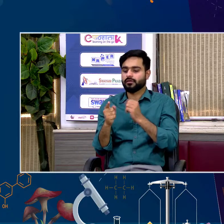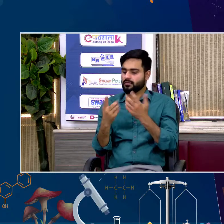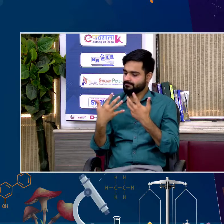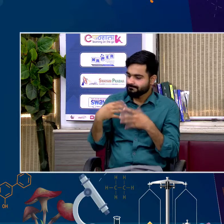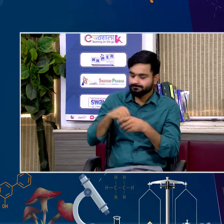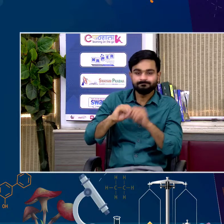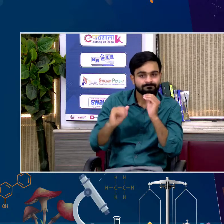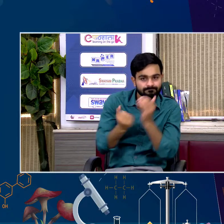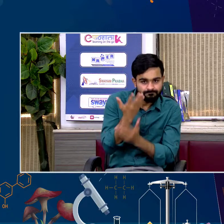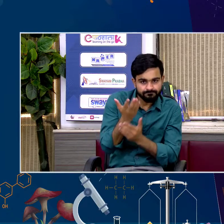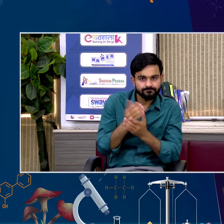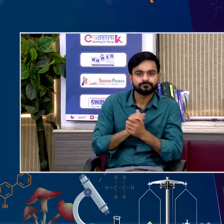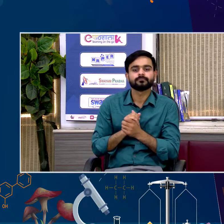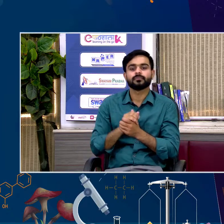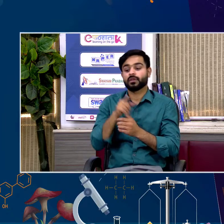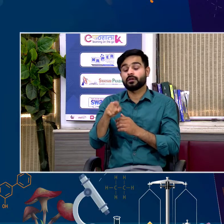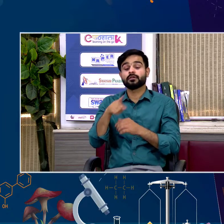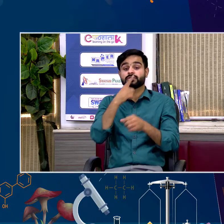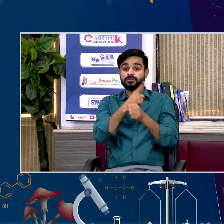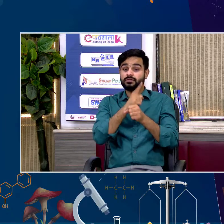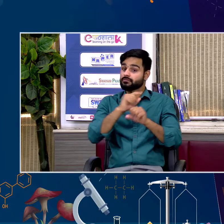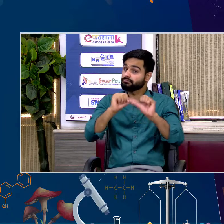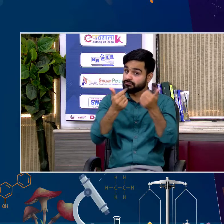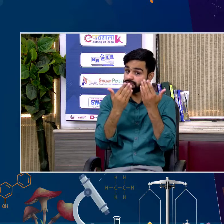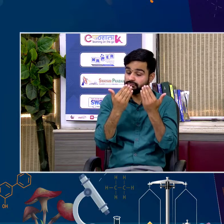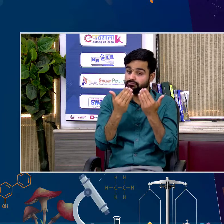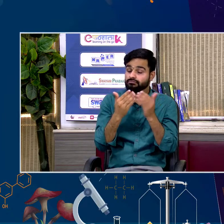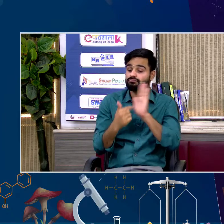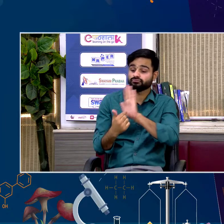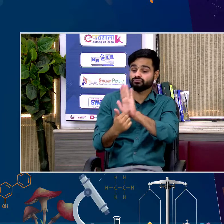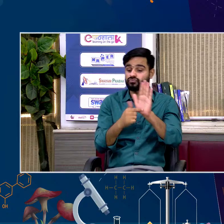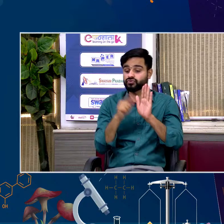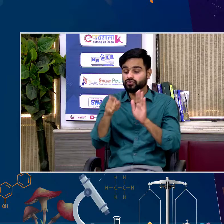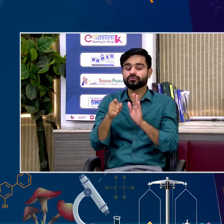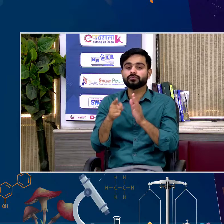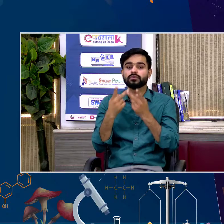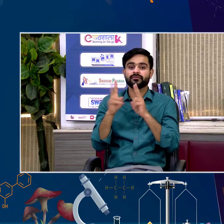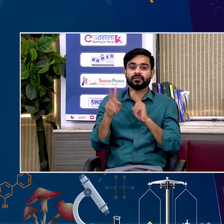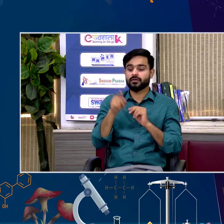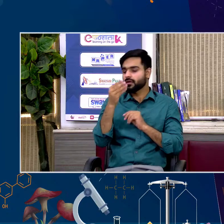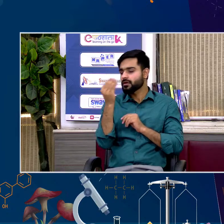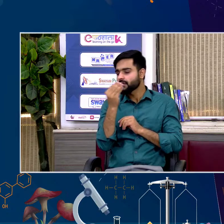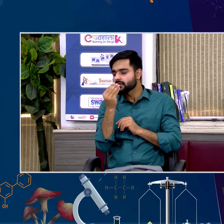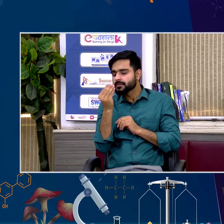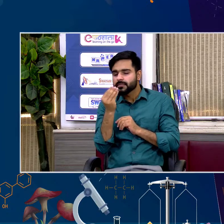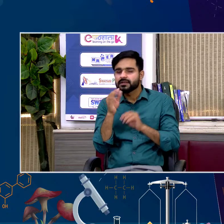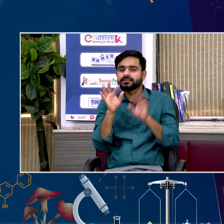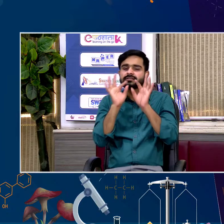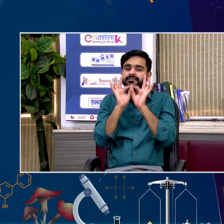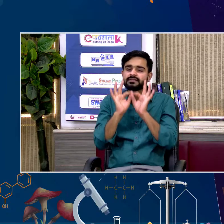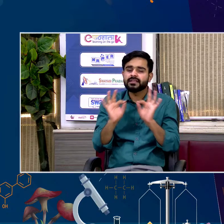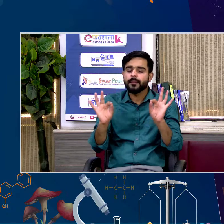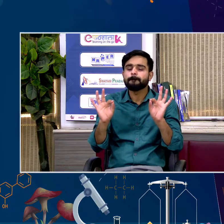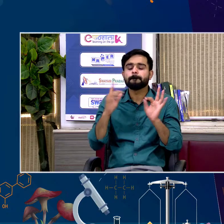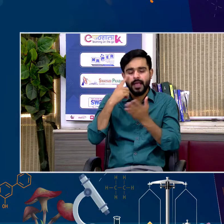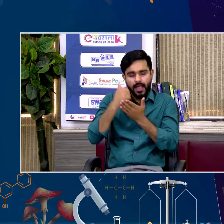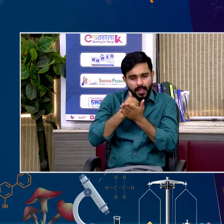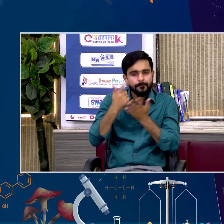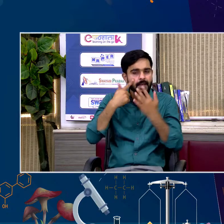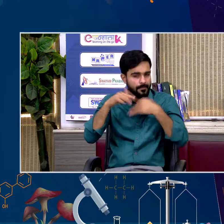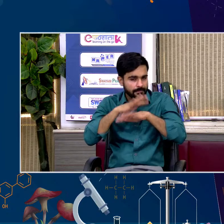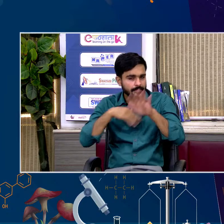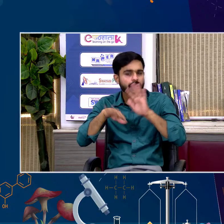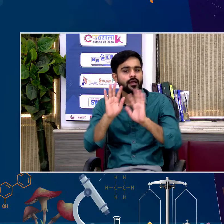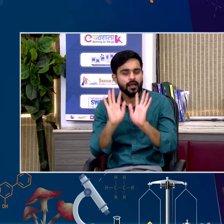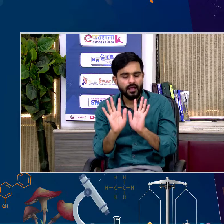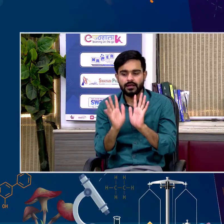innovative, and then they think that the child is able to settle in. But there are some simple practical strategies that can